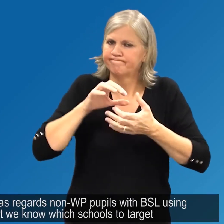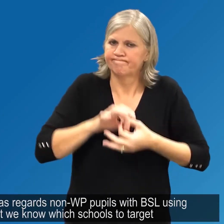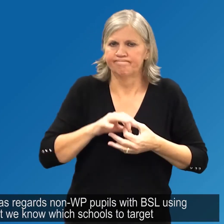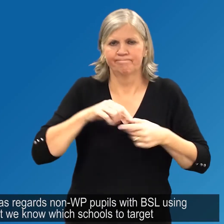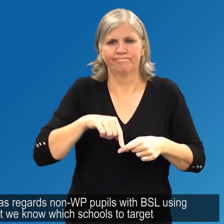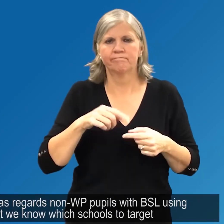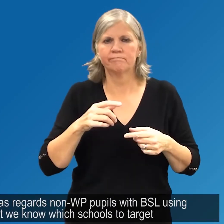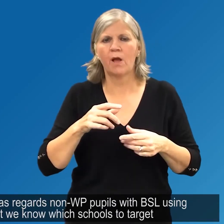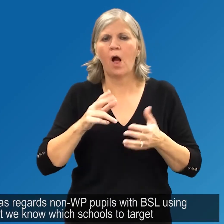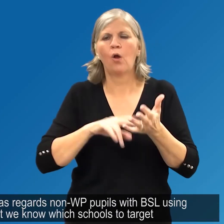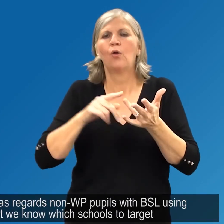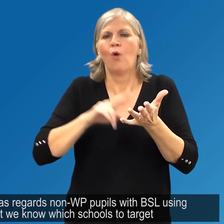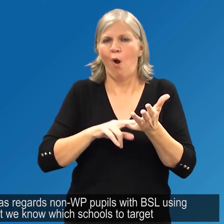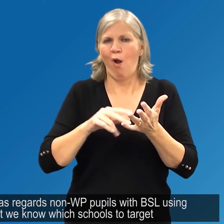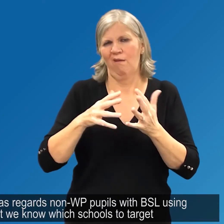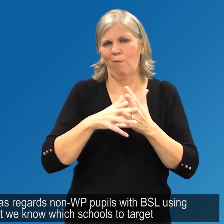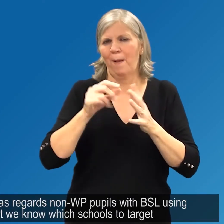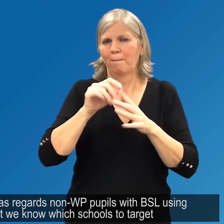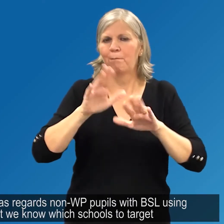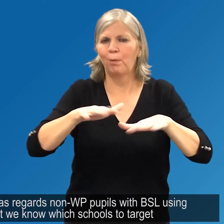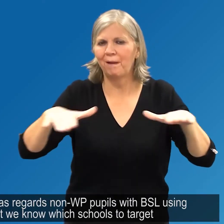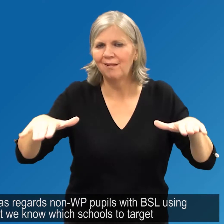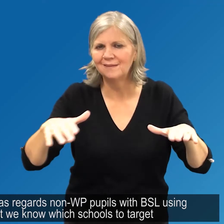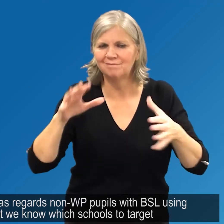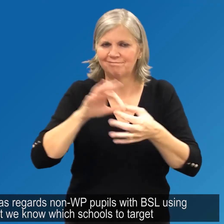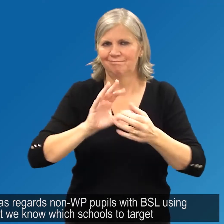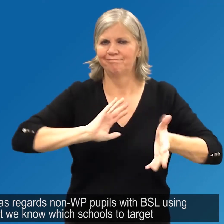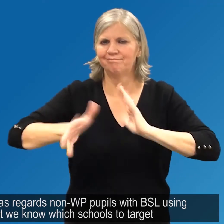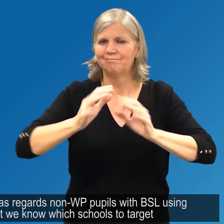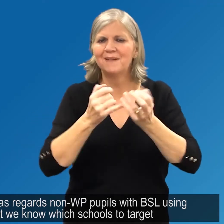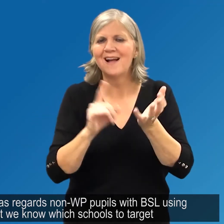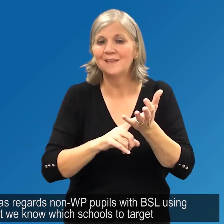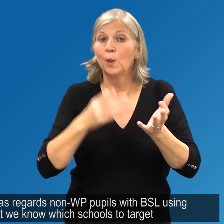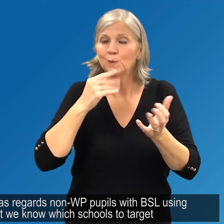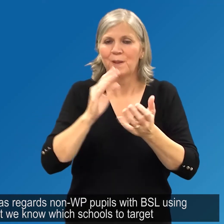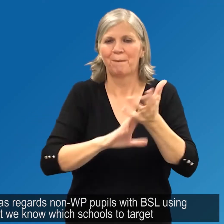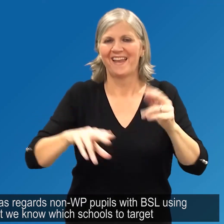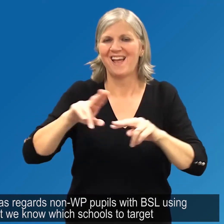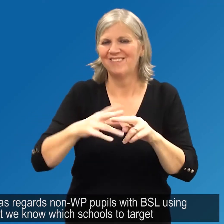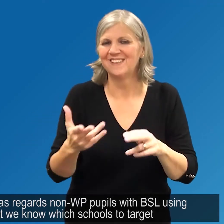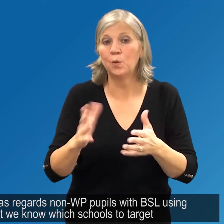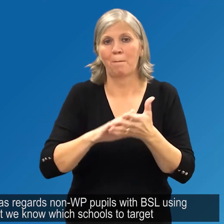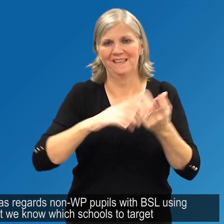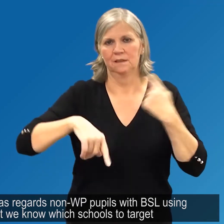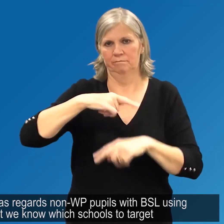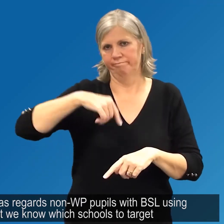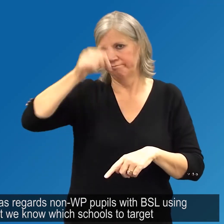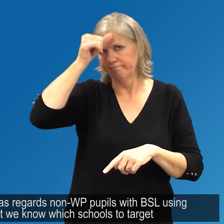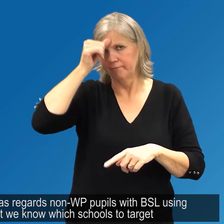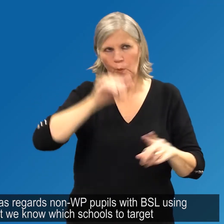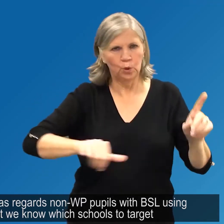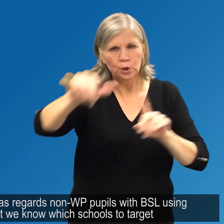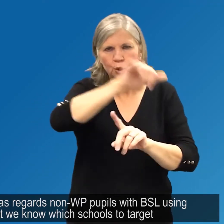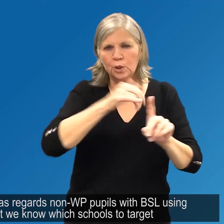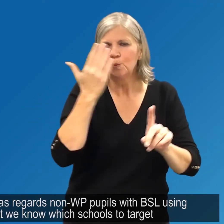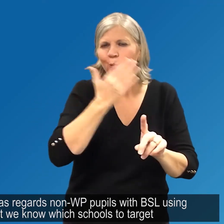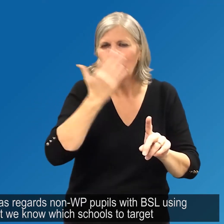Data stored centrally in regards to non-WP pupils with BSL using parents so that we know which schools to